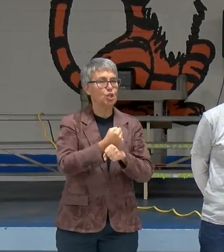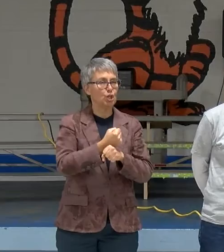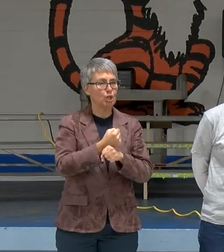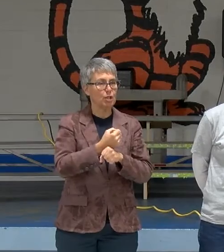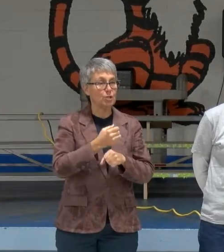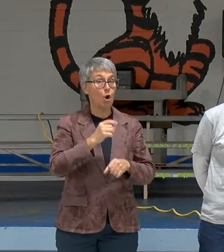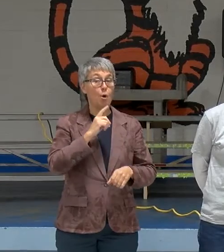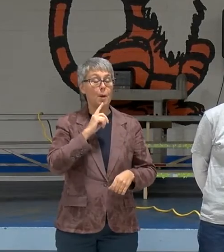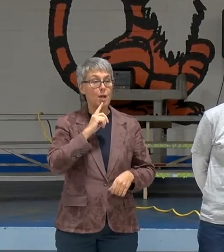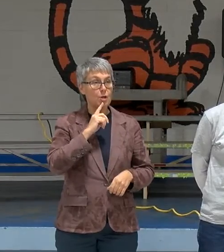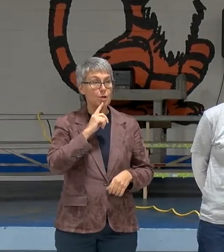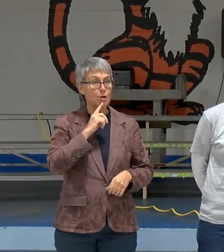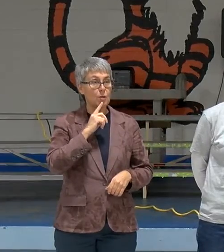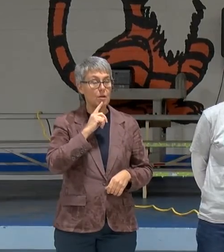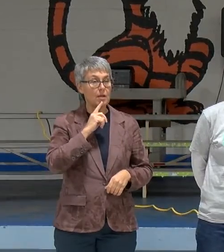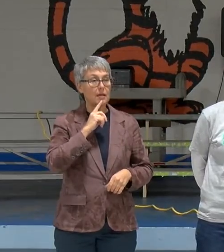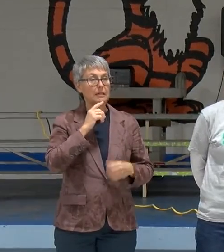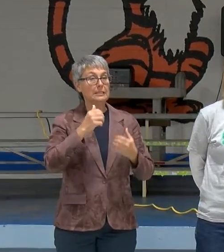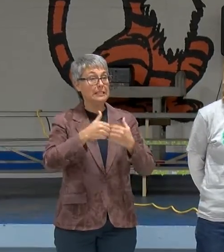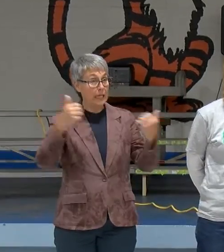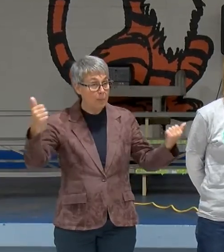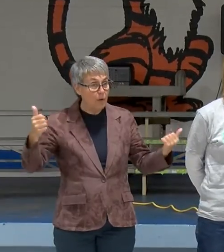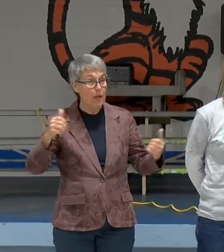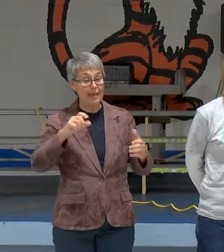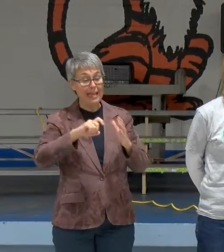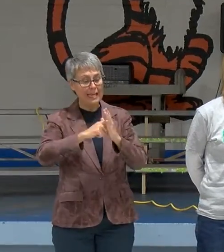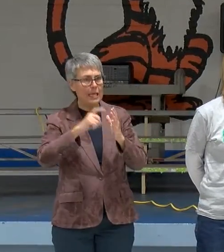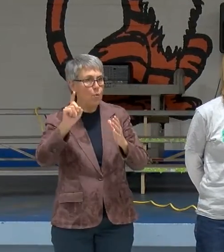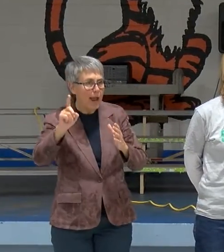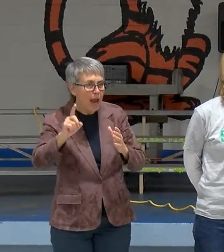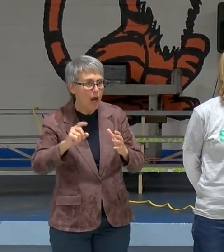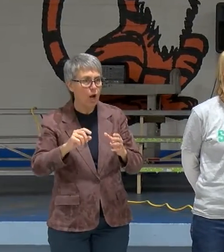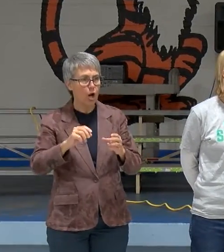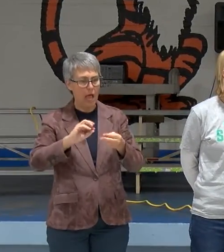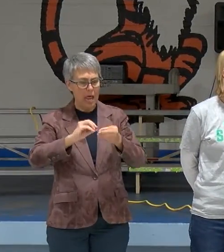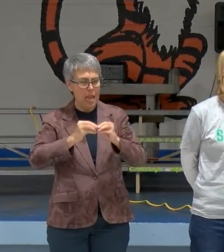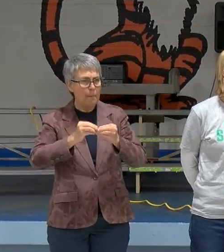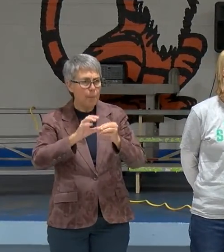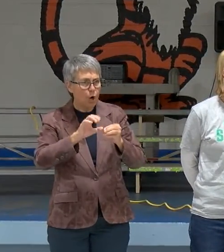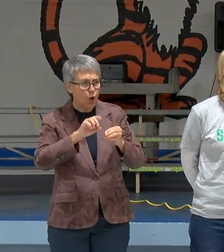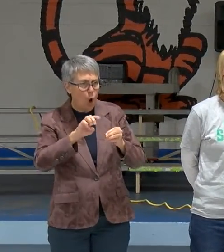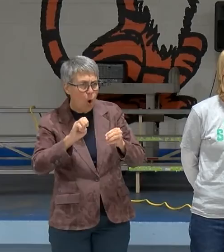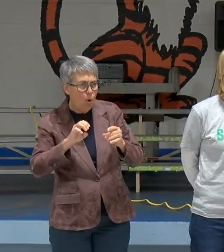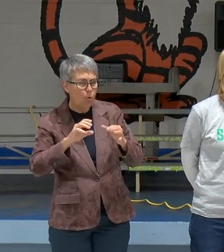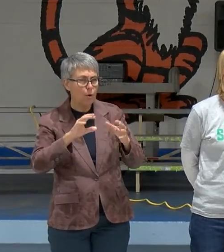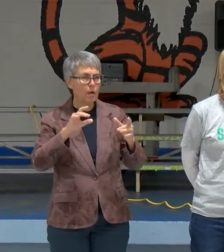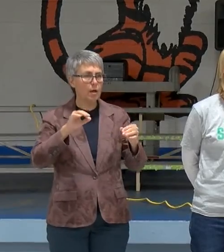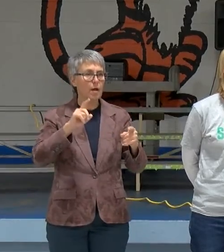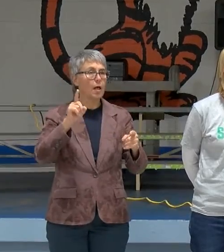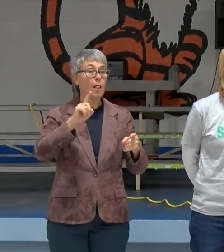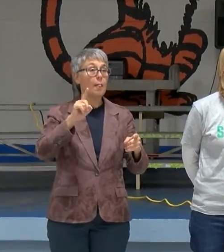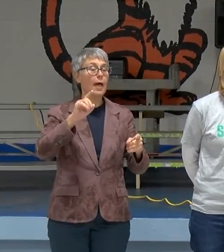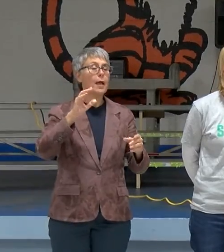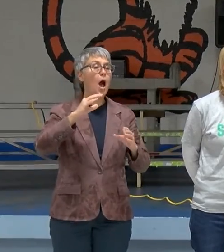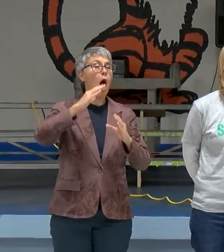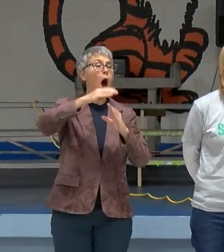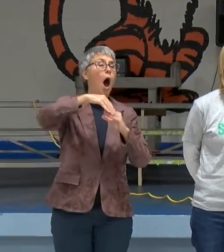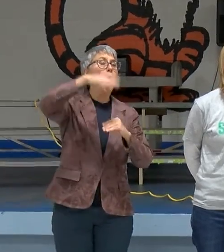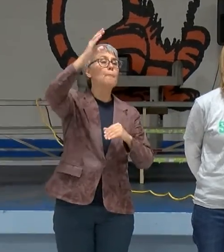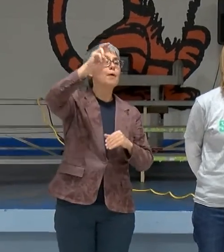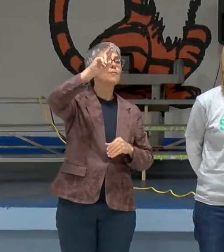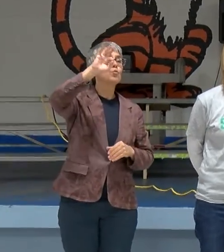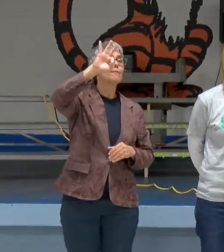unaccessible and the ammunition someplace else. Some people, that's why it's important, like secured is not up above the refrigerator in the